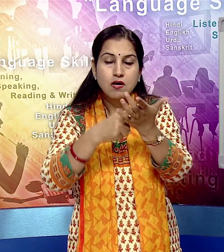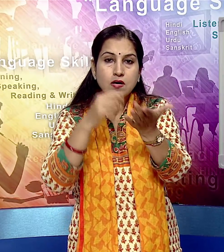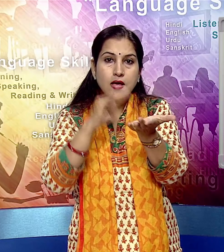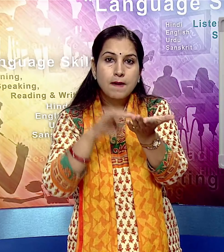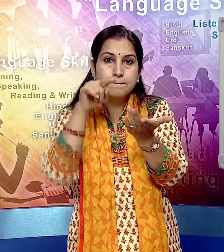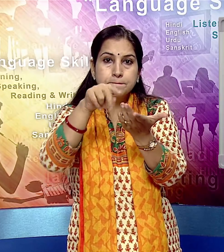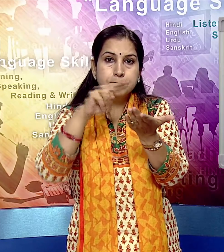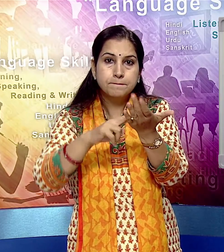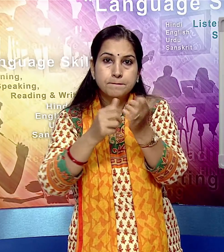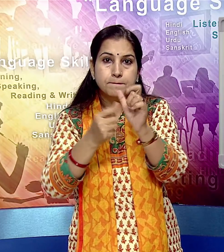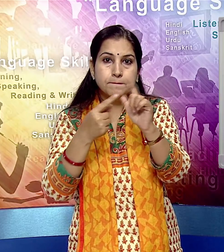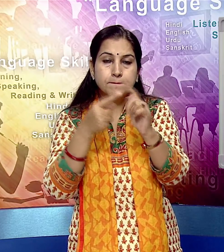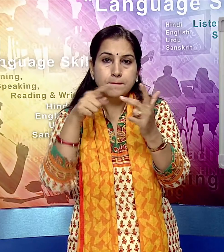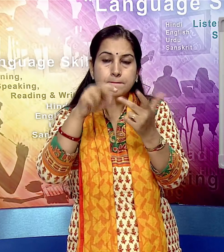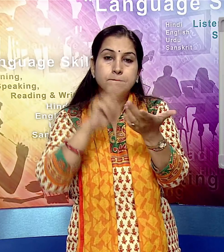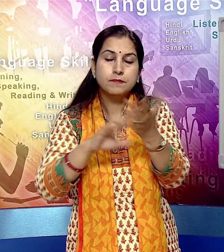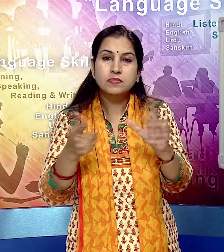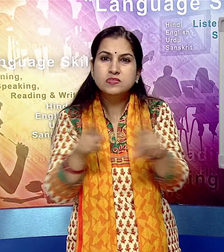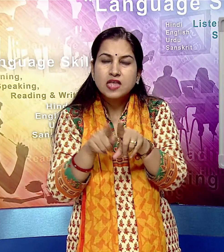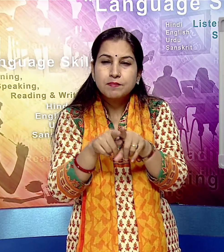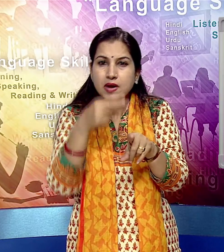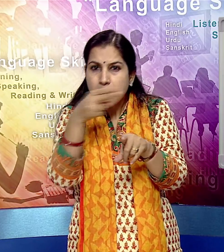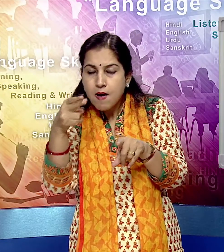is also called sprouting.